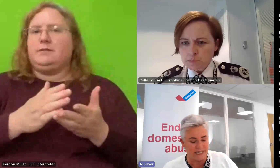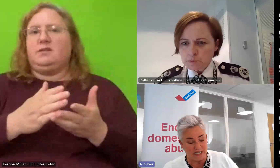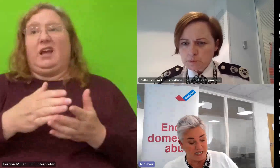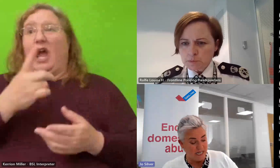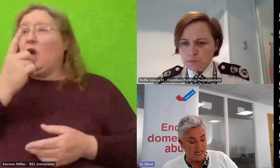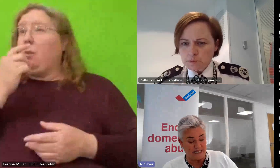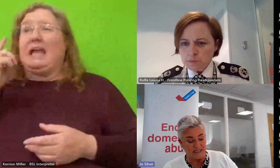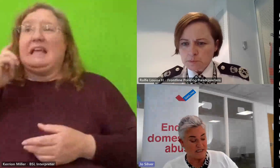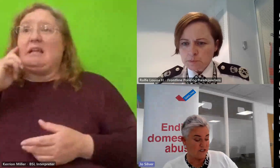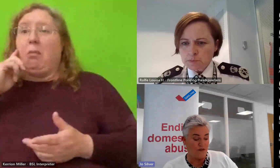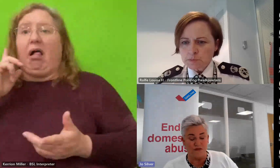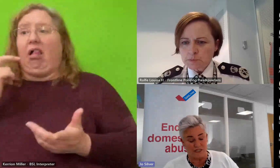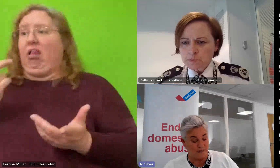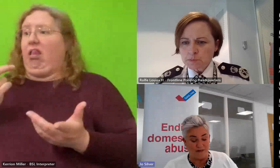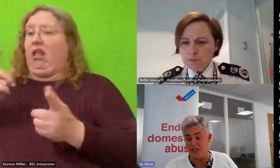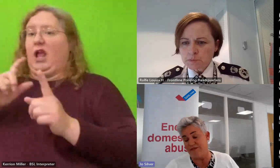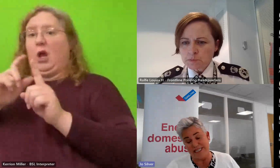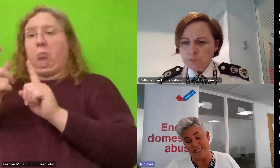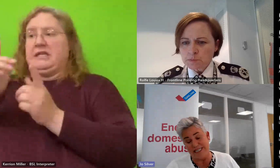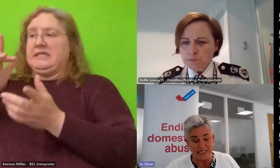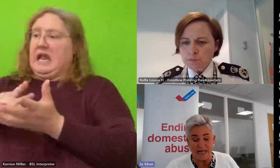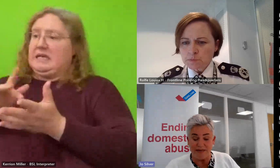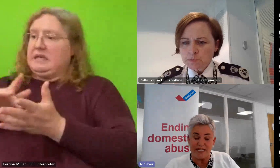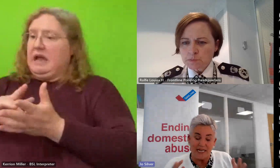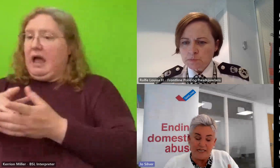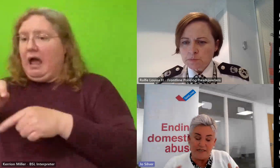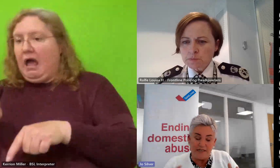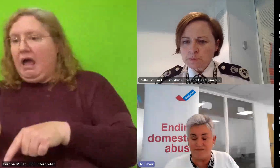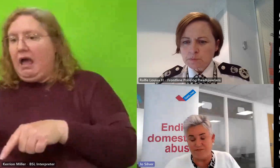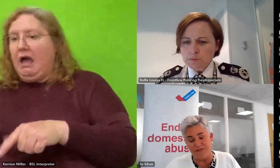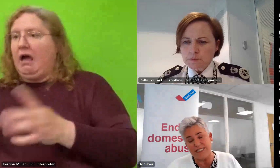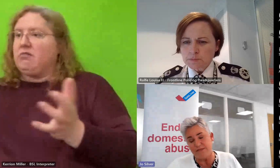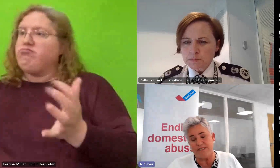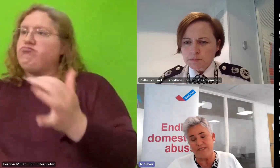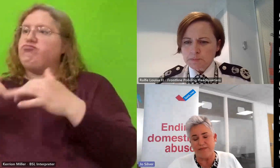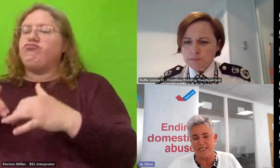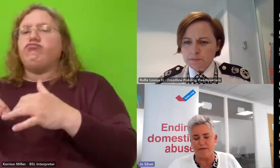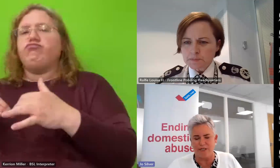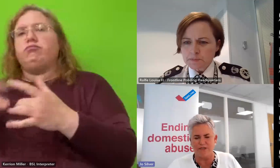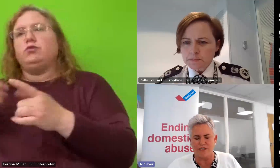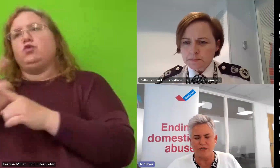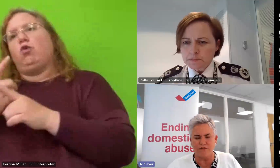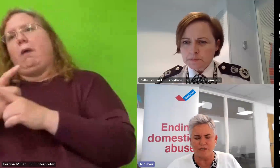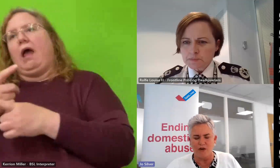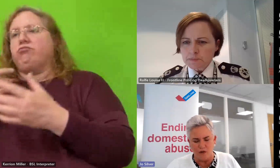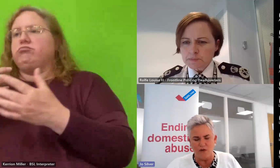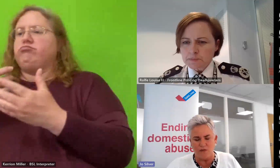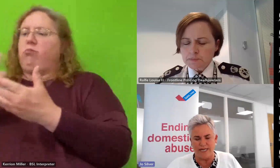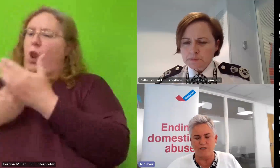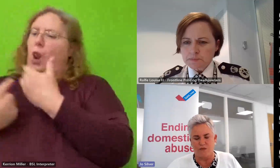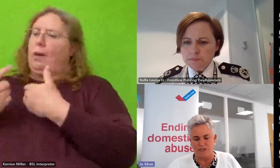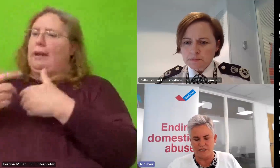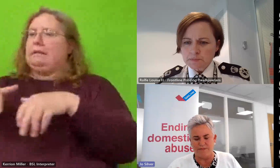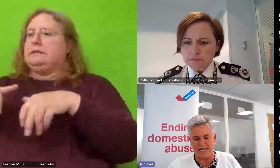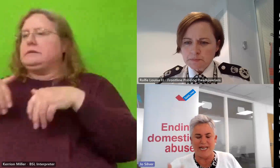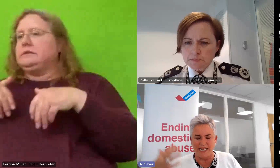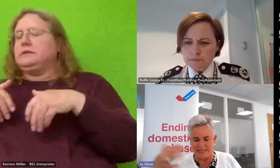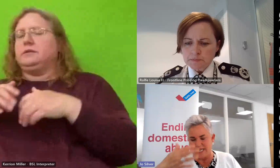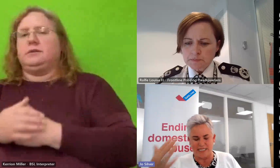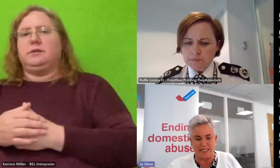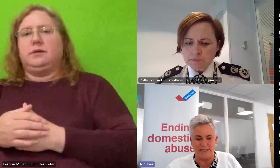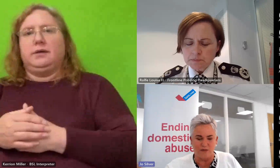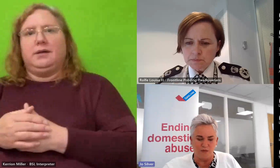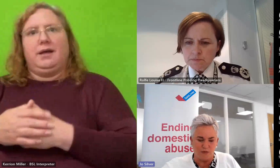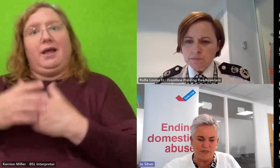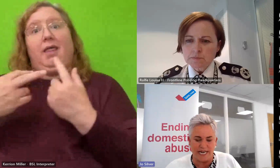gets together and talks about loneliness. I mean, victims of domestic abuse don't always want to